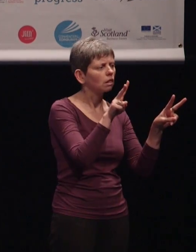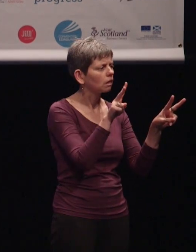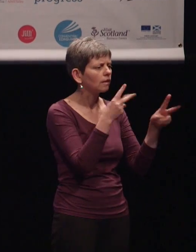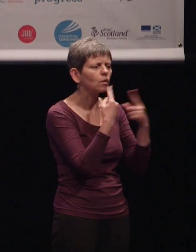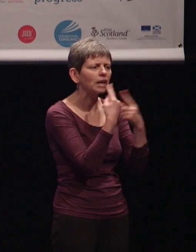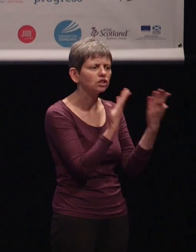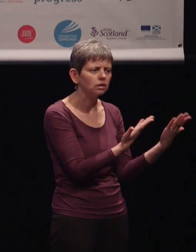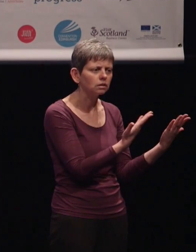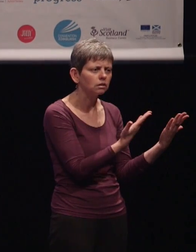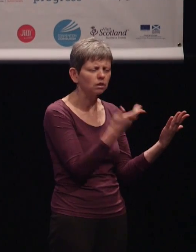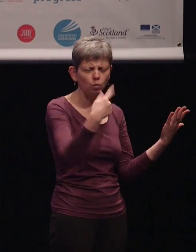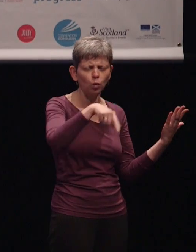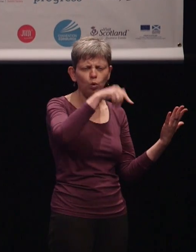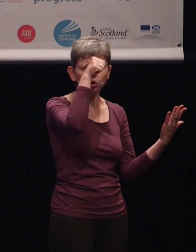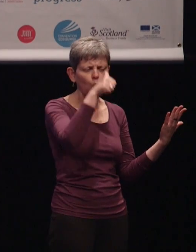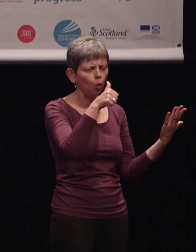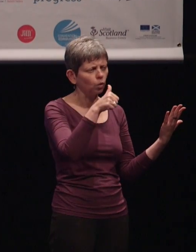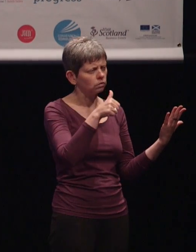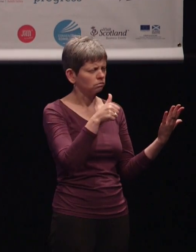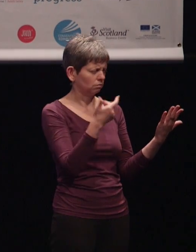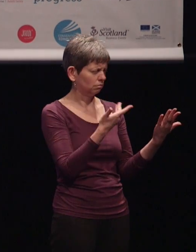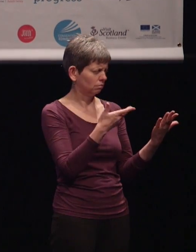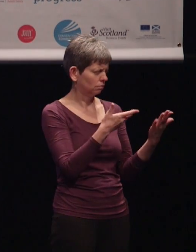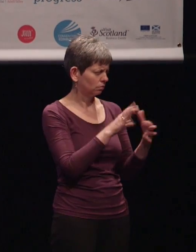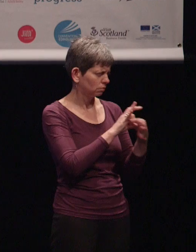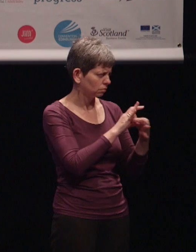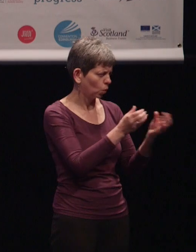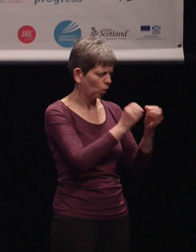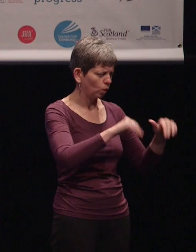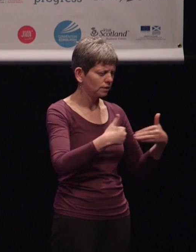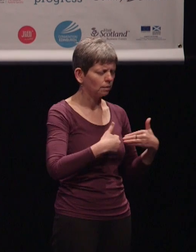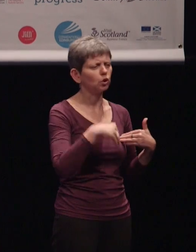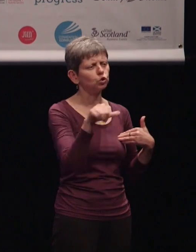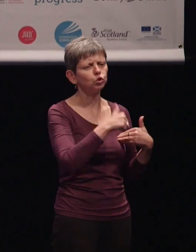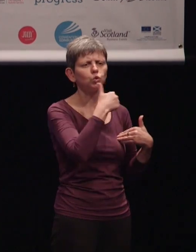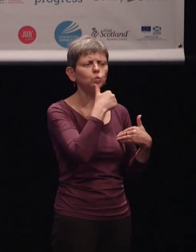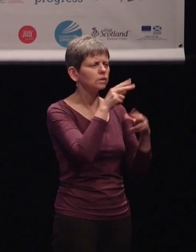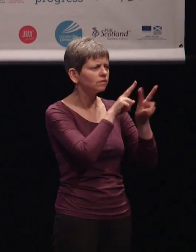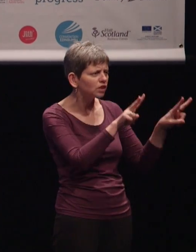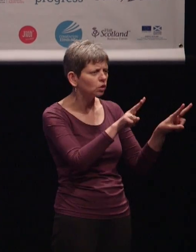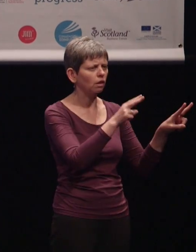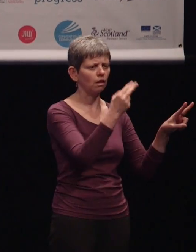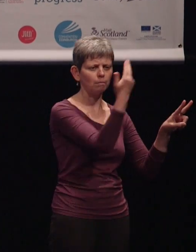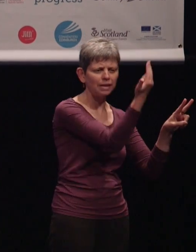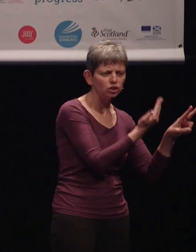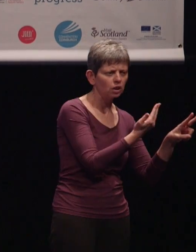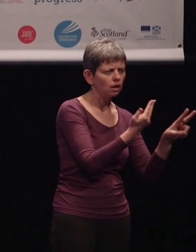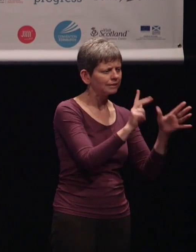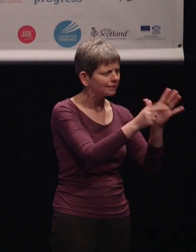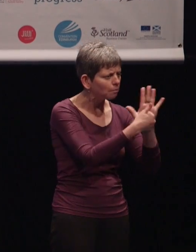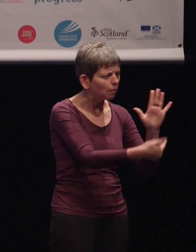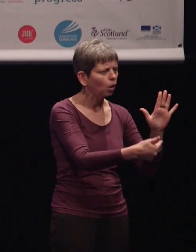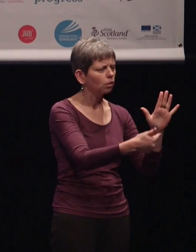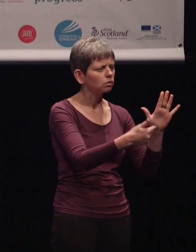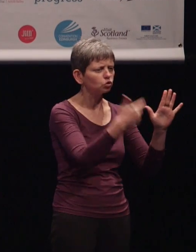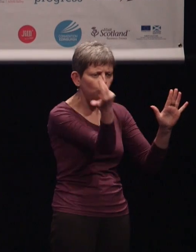work in the autism field, we should use visual aids, right? Such as pictures, symbols, drawings,